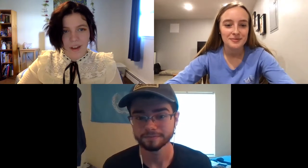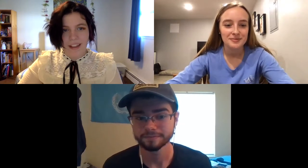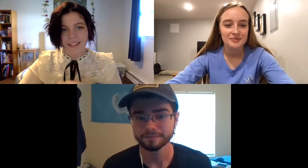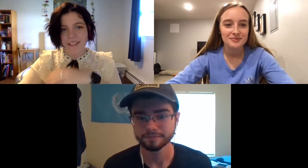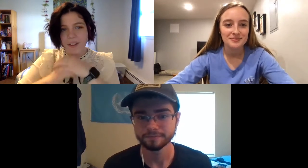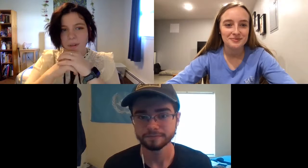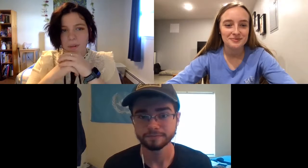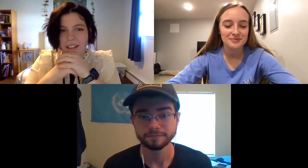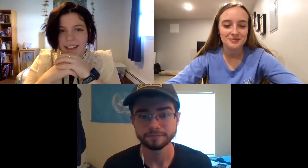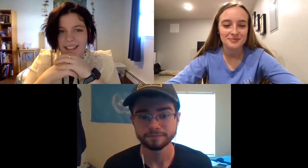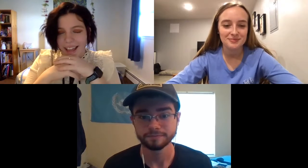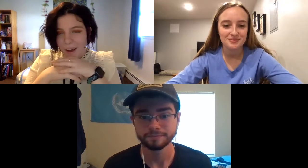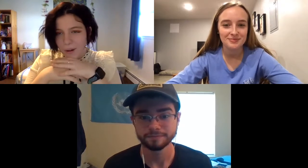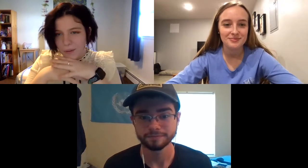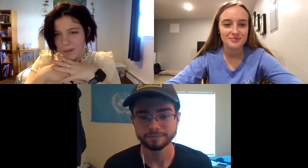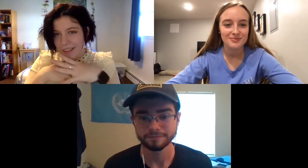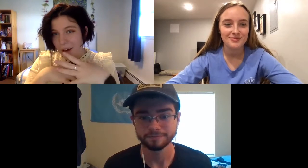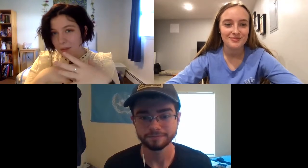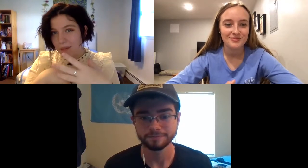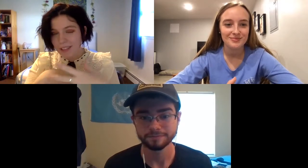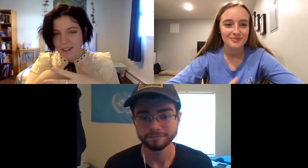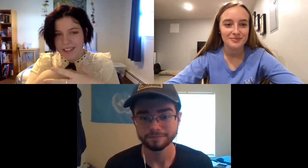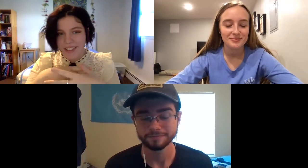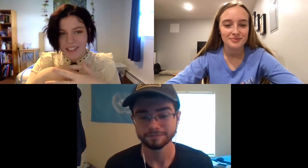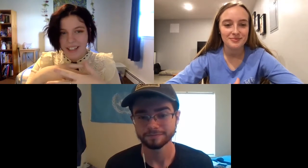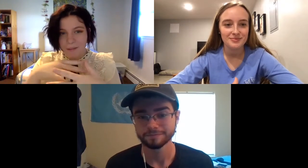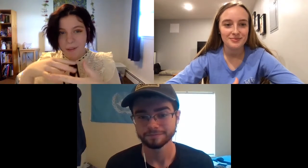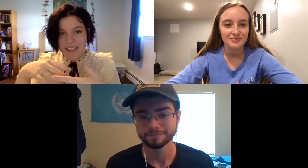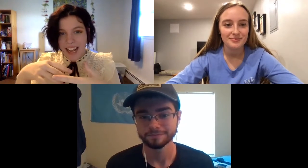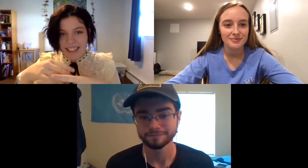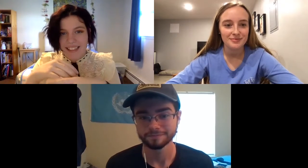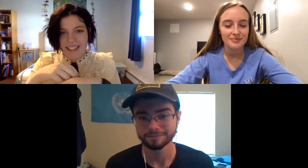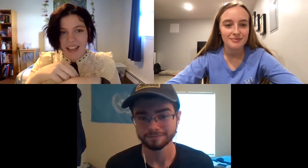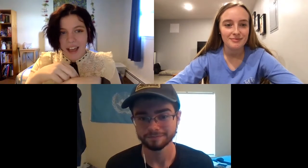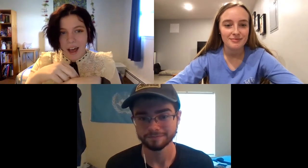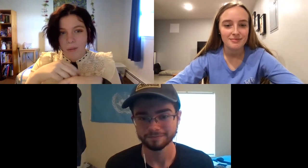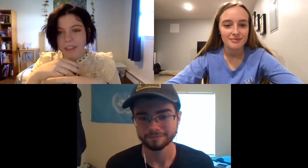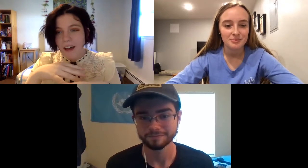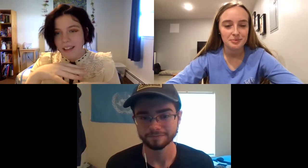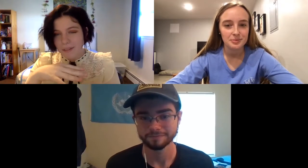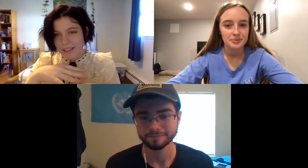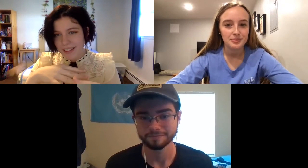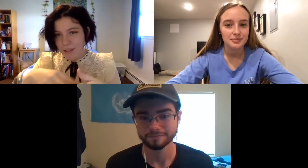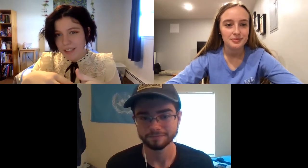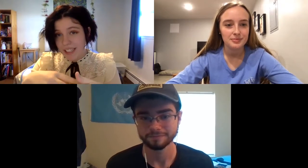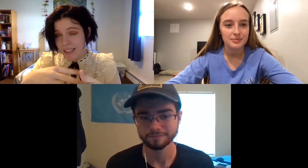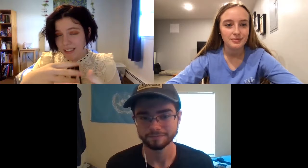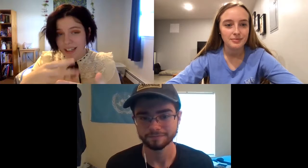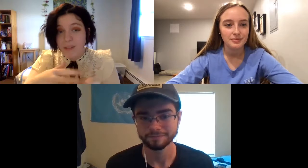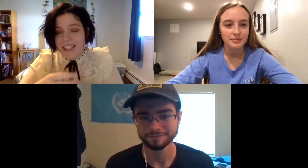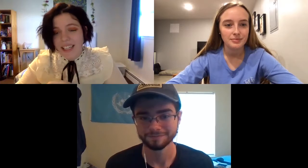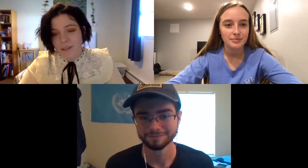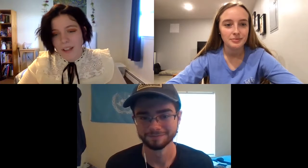Okay, so now we thought we would start teaching a few signs. We thought it was interesting,